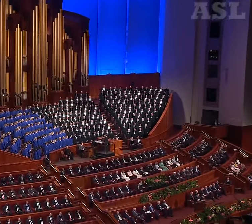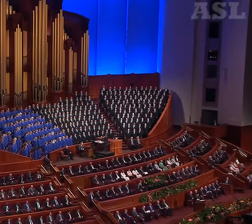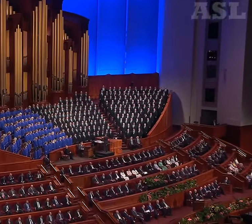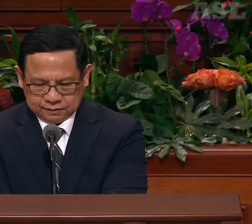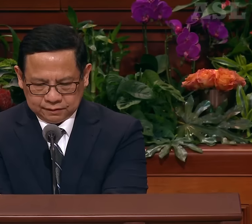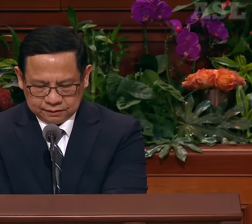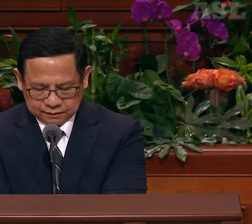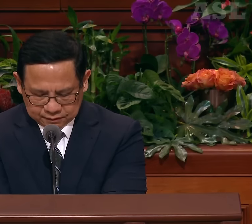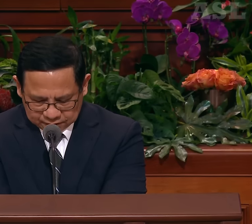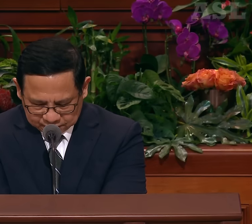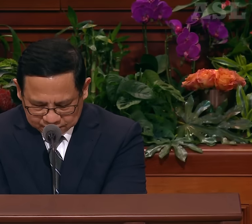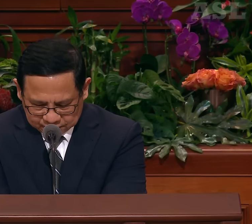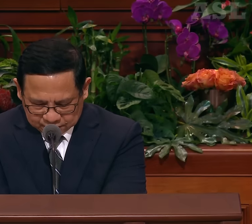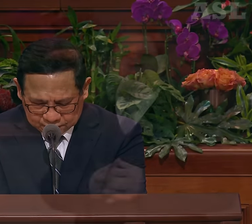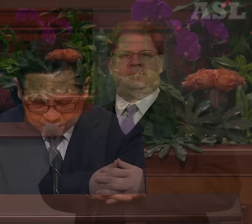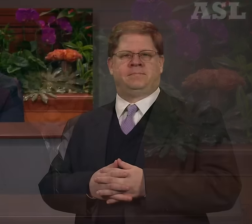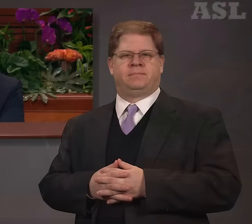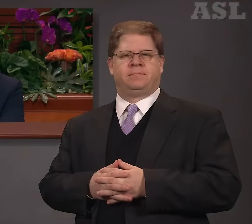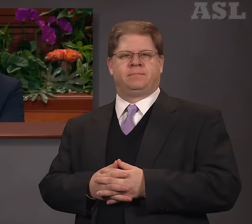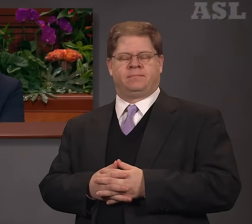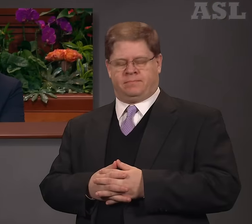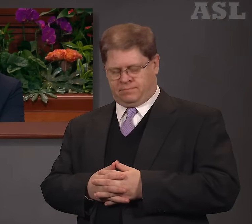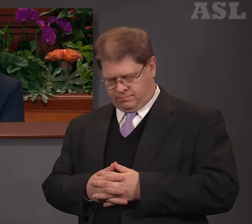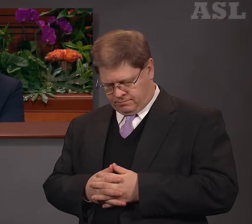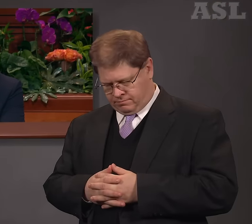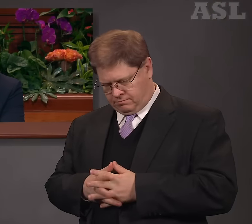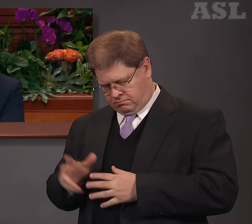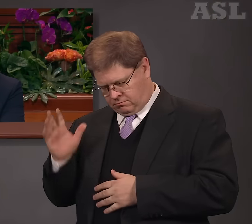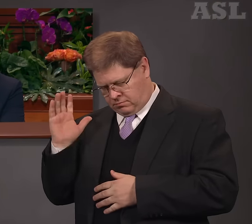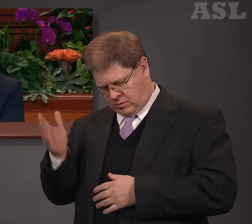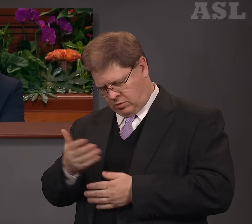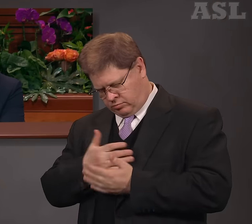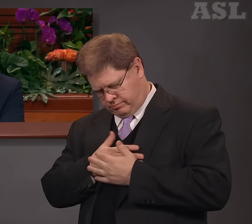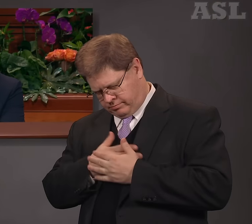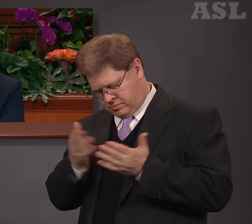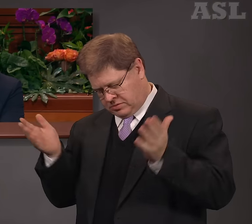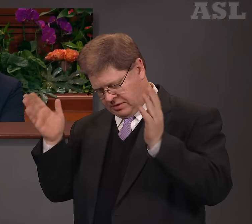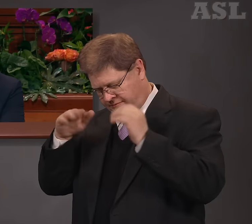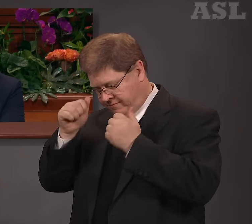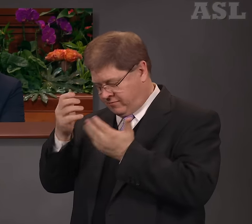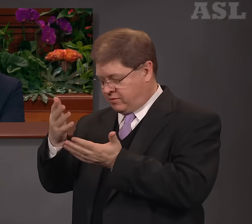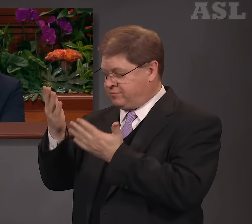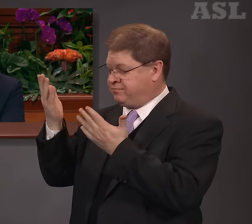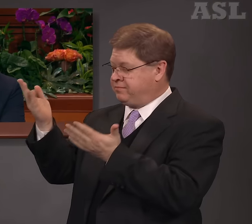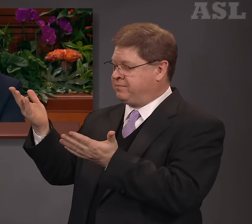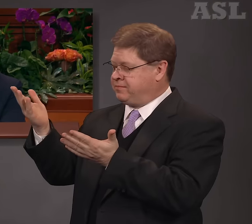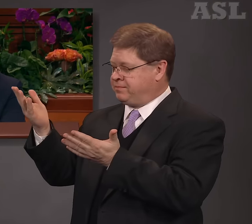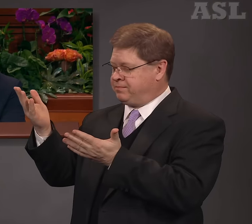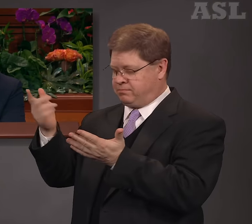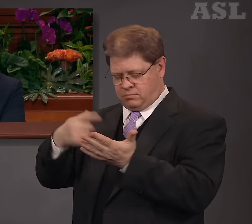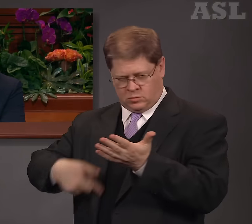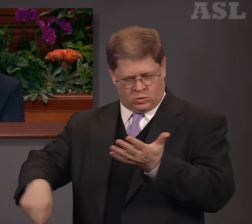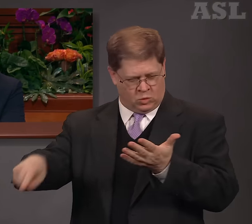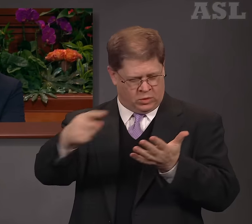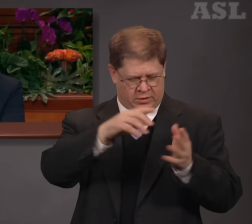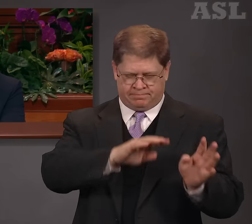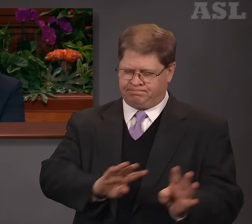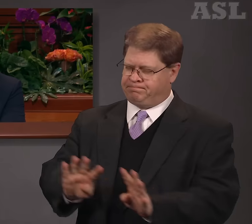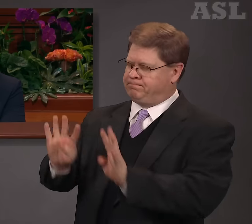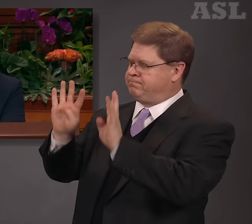Dear Heavenly Father, we come before